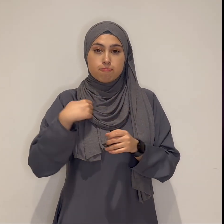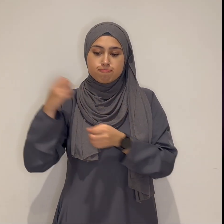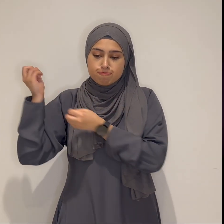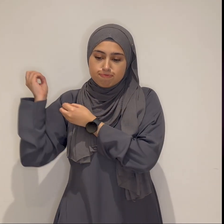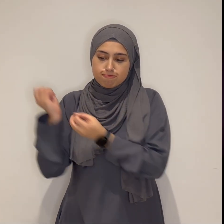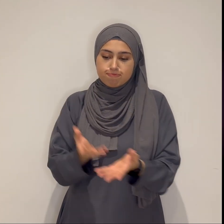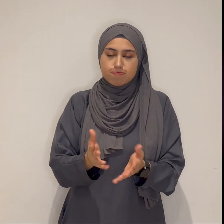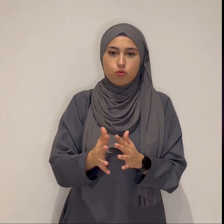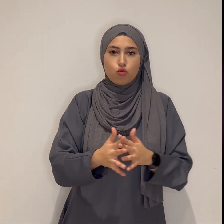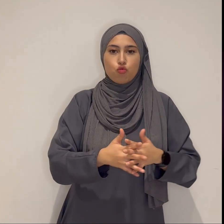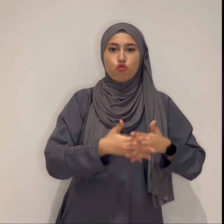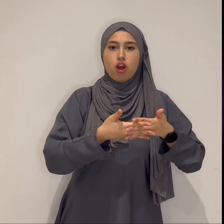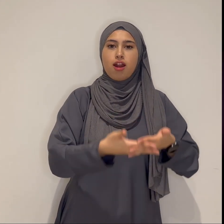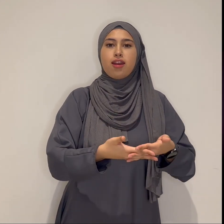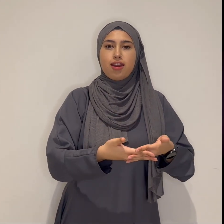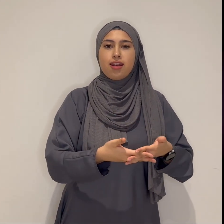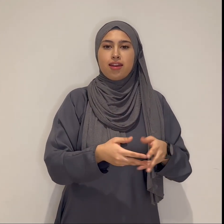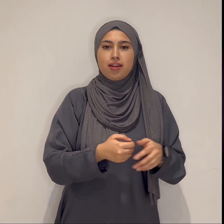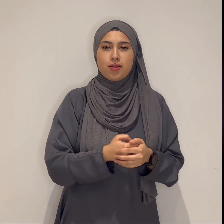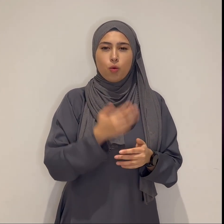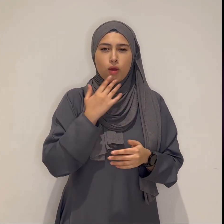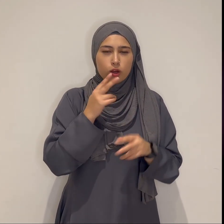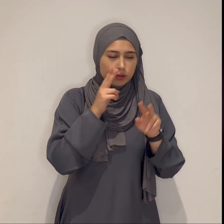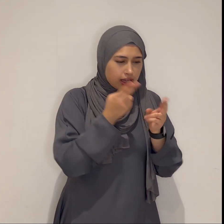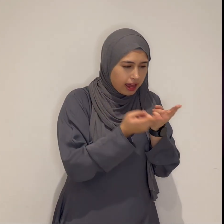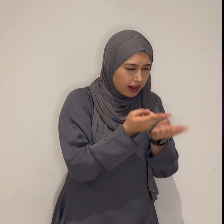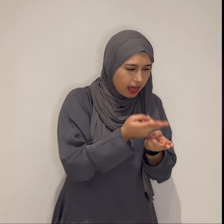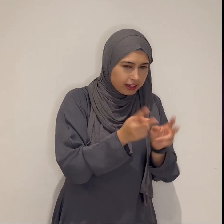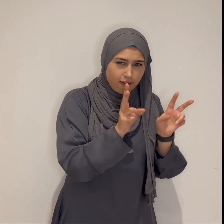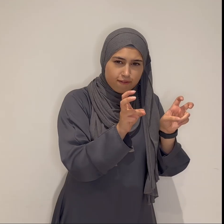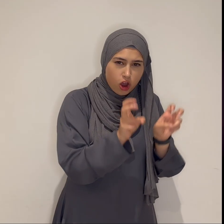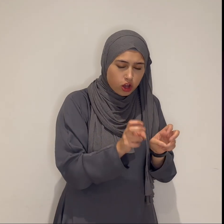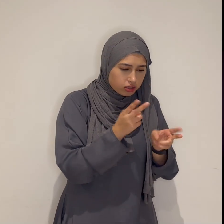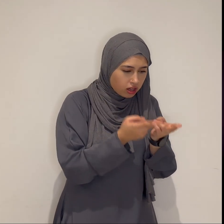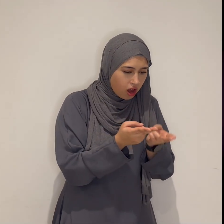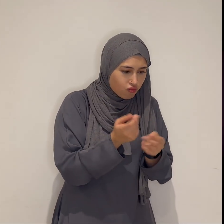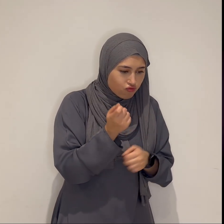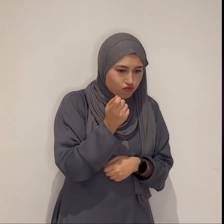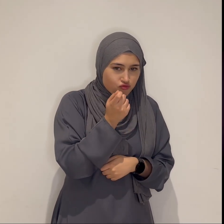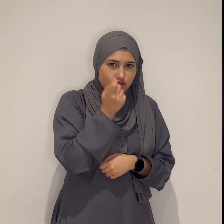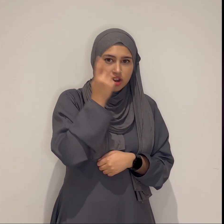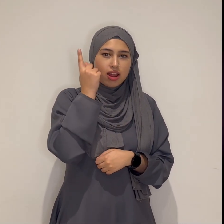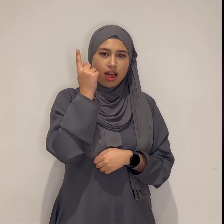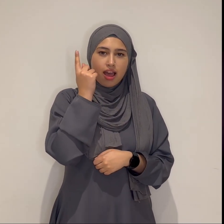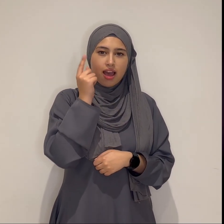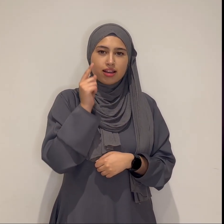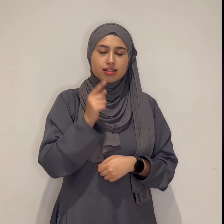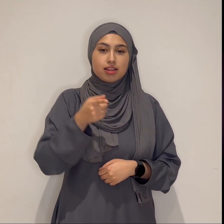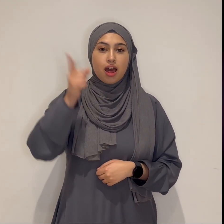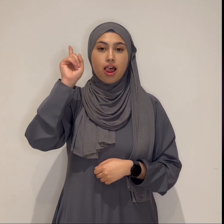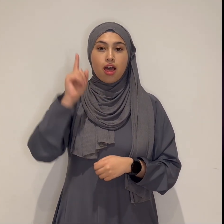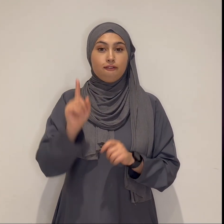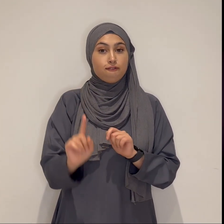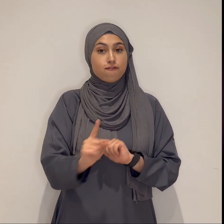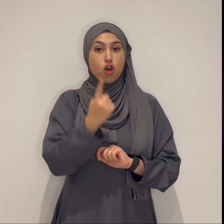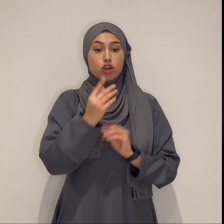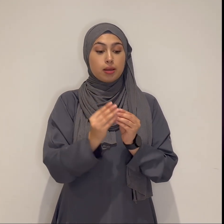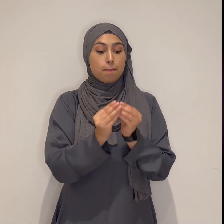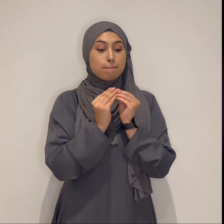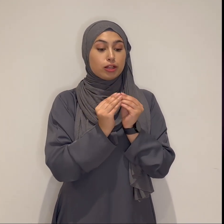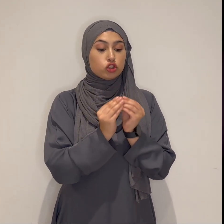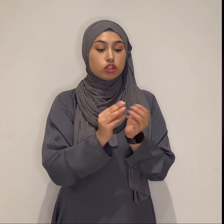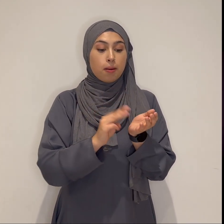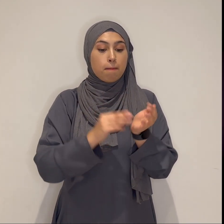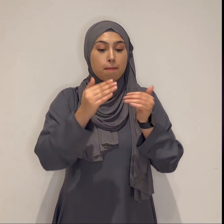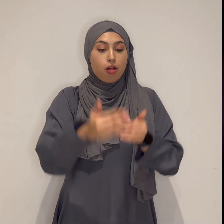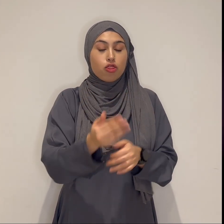month that the Quran was sent down. When you look into these verses and analyze, you realize that Allah subhanahu wa ta'ala, when He first makes